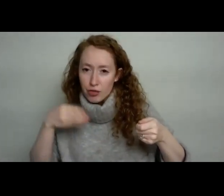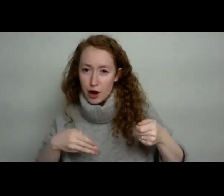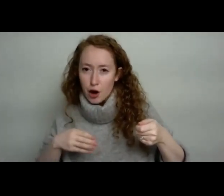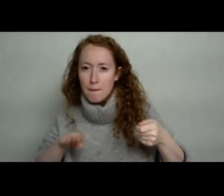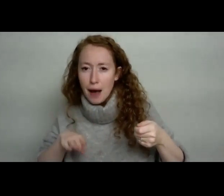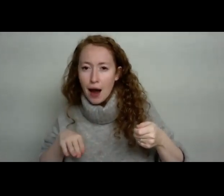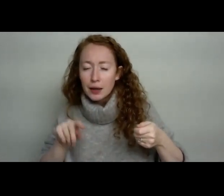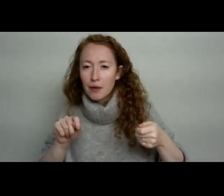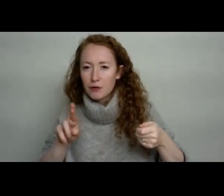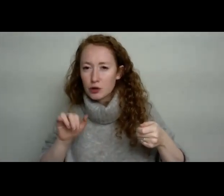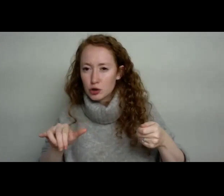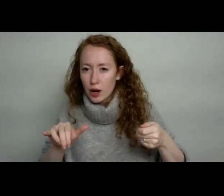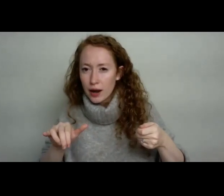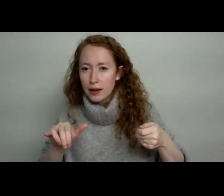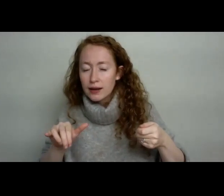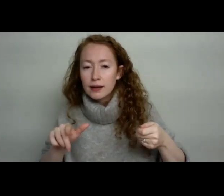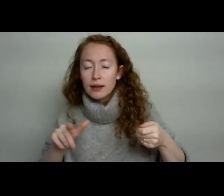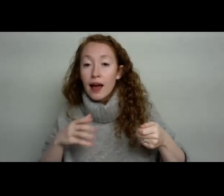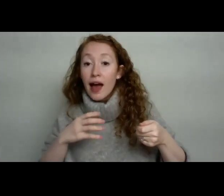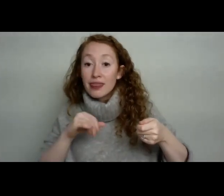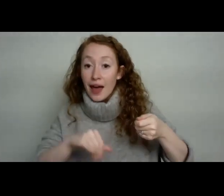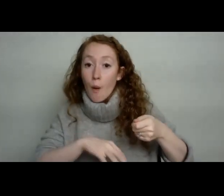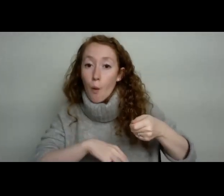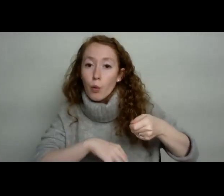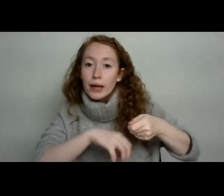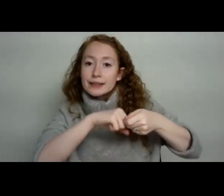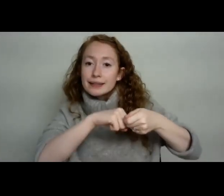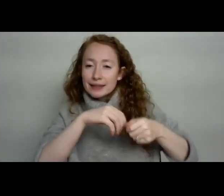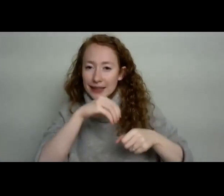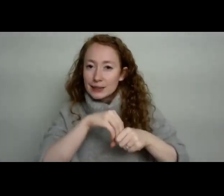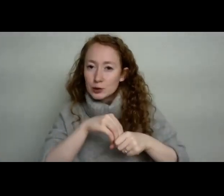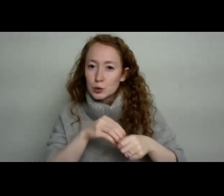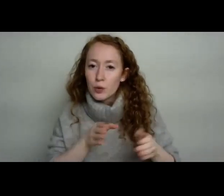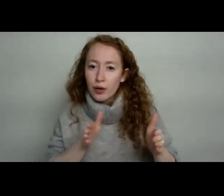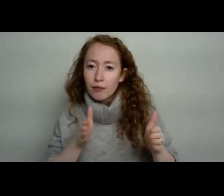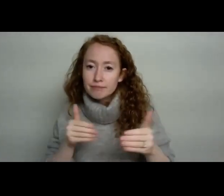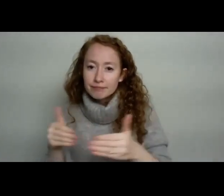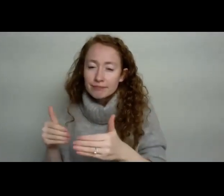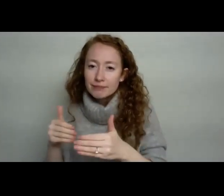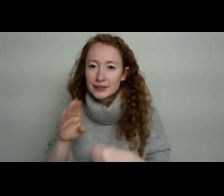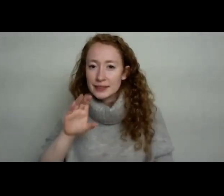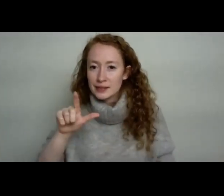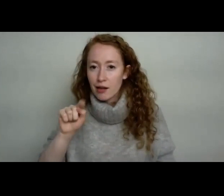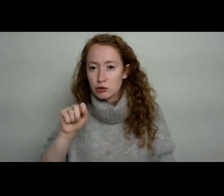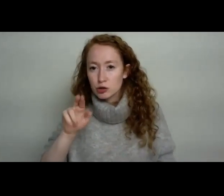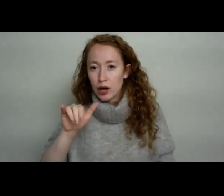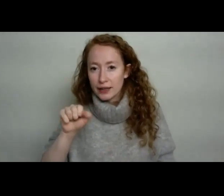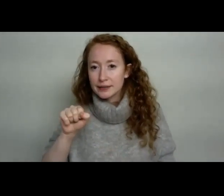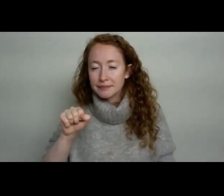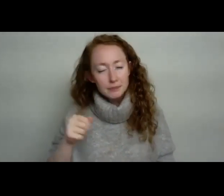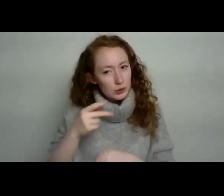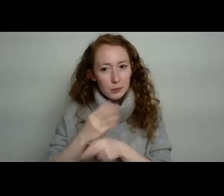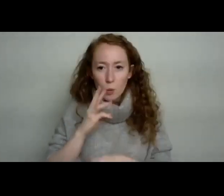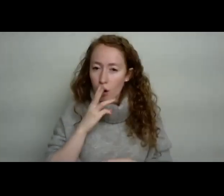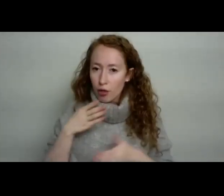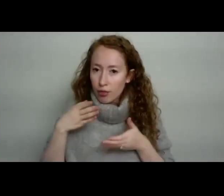that tray. And it's wicking up into your seedlings so that it's keeping water right in the